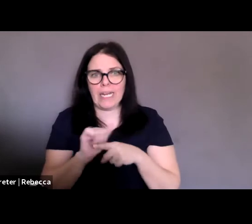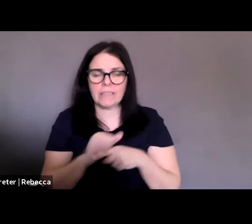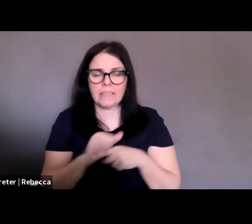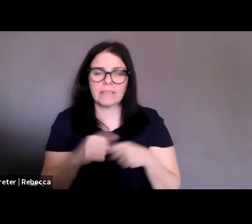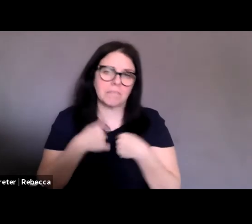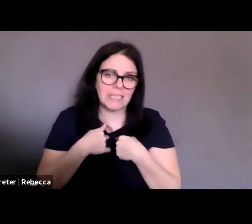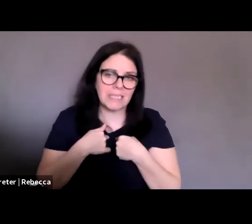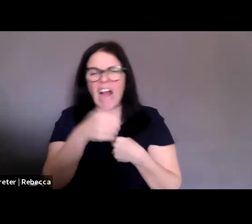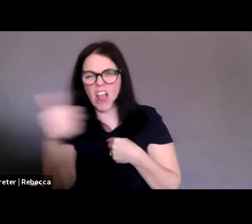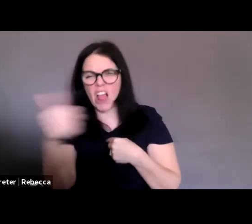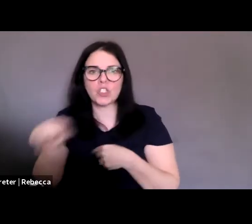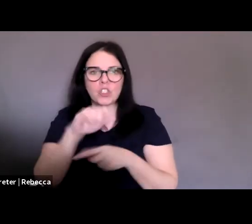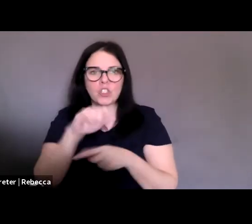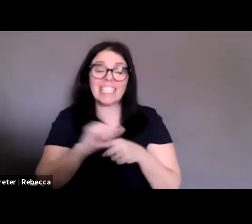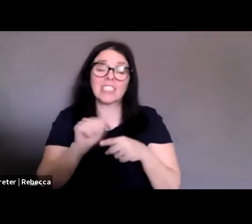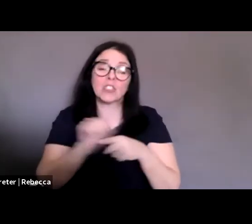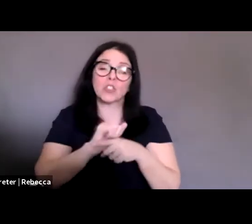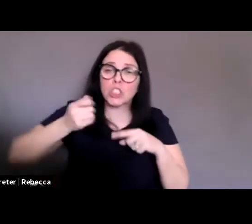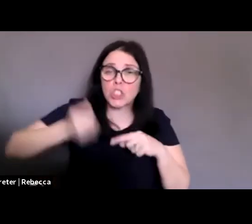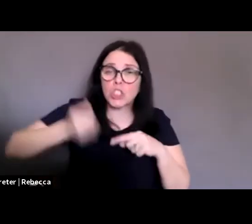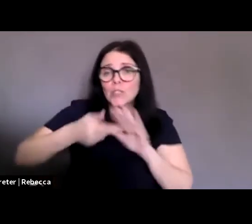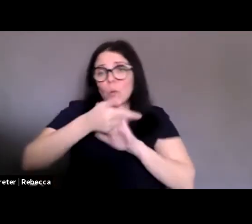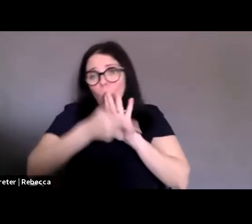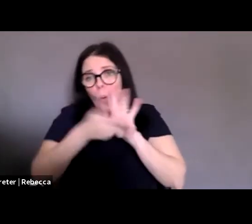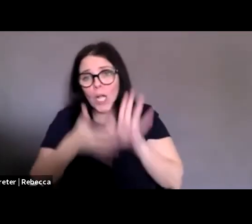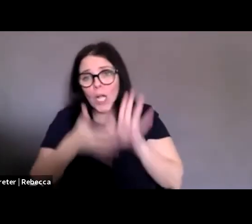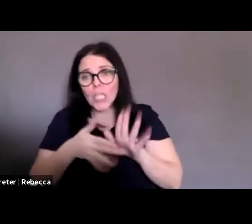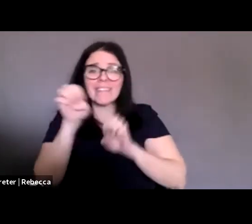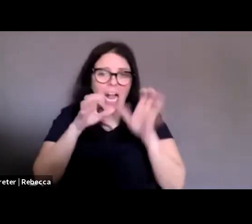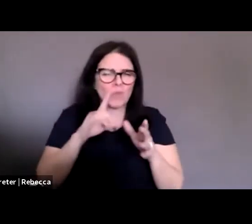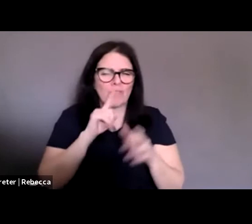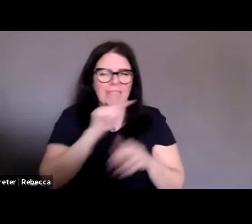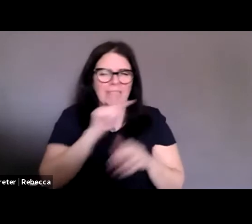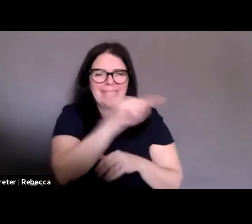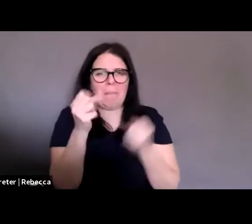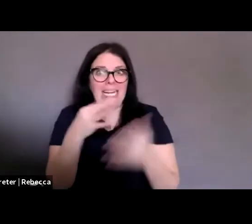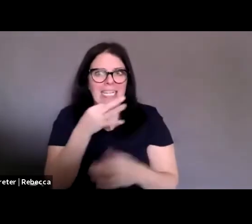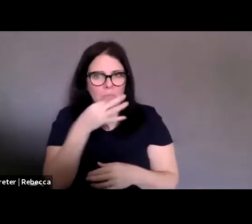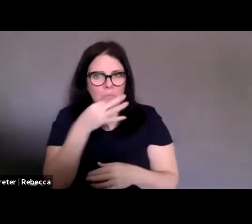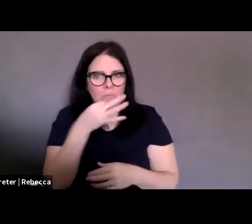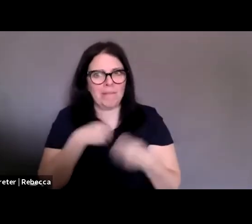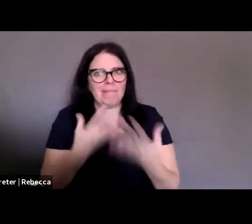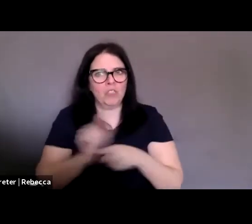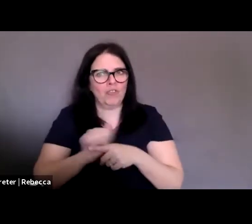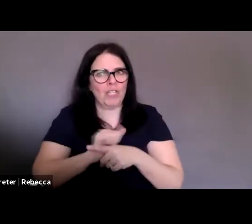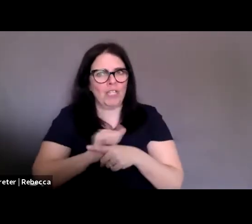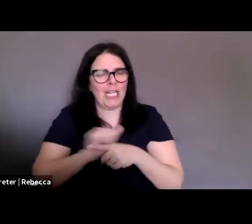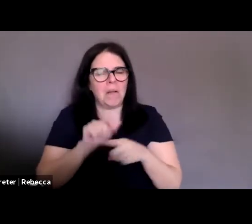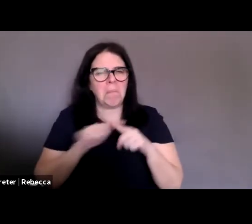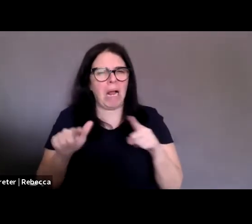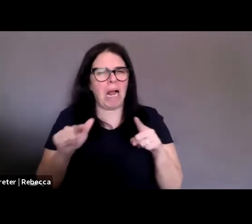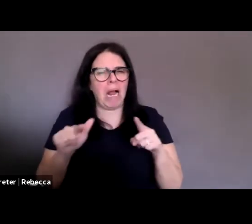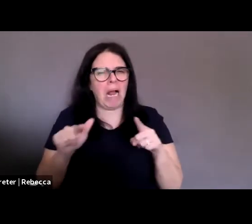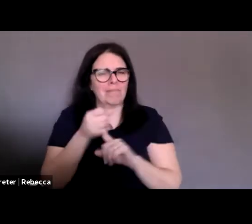lawyers, evaluators, all kinds of experts on these issues, and we were not seeing much change, I decided we